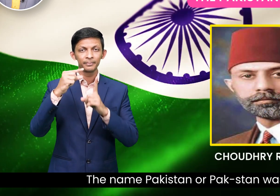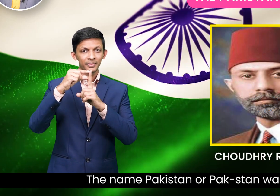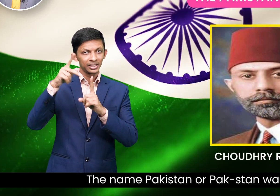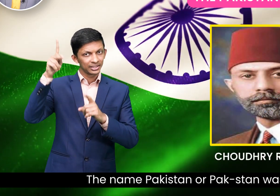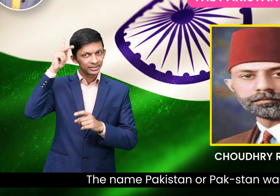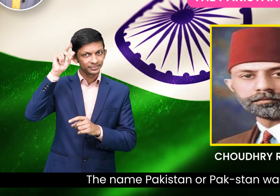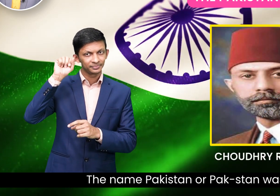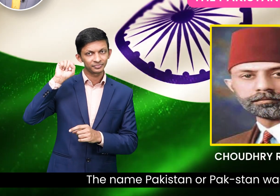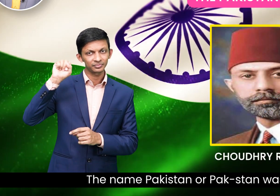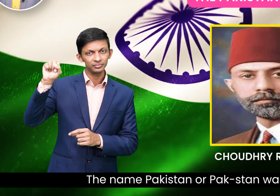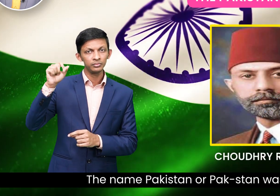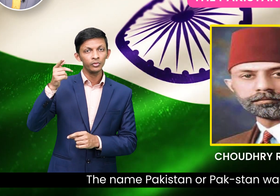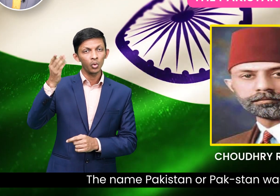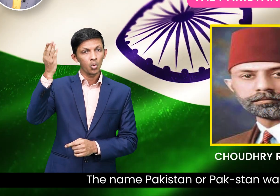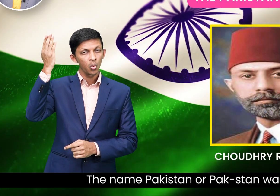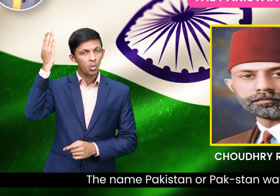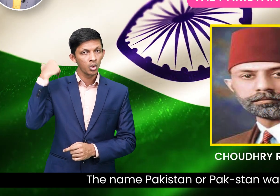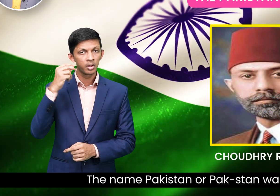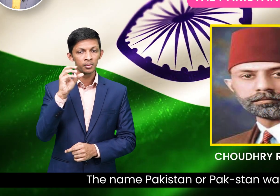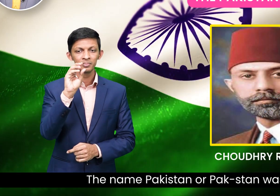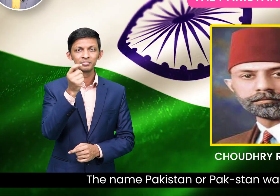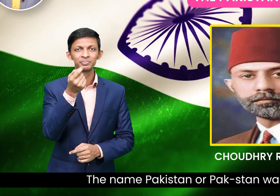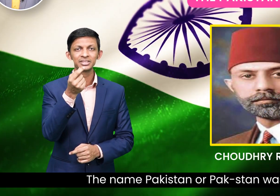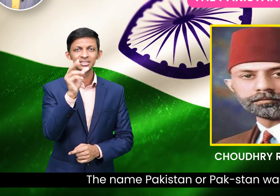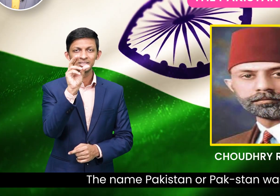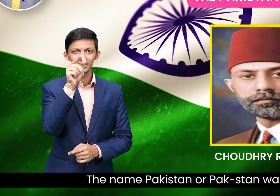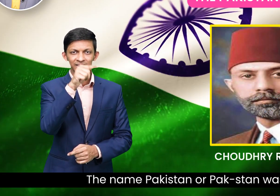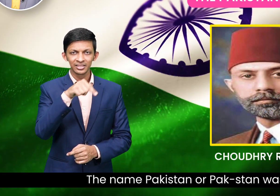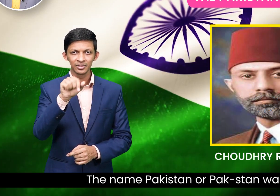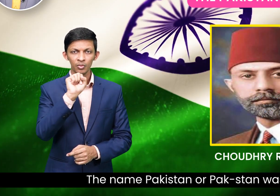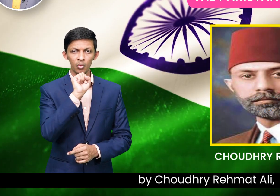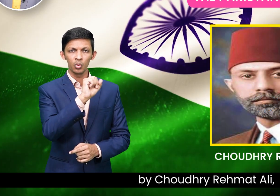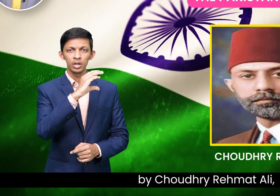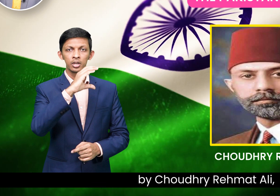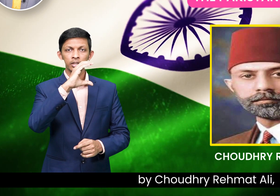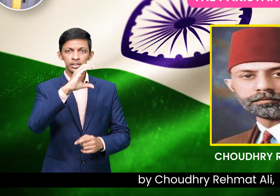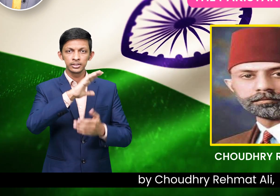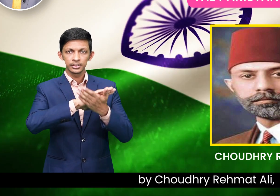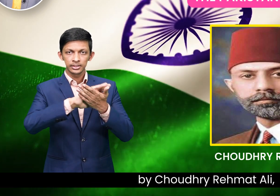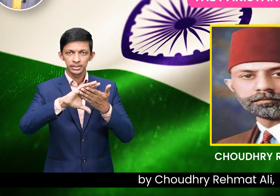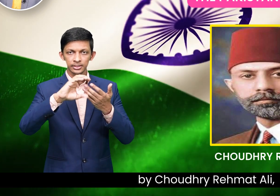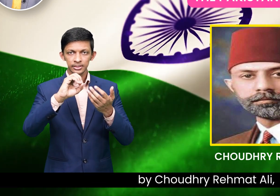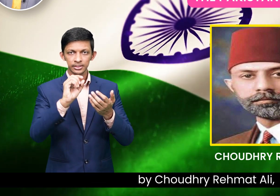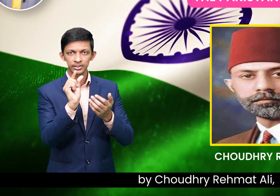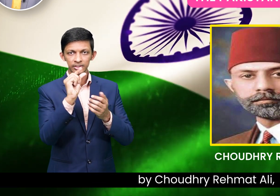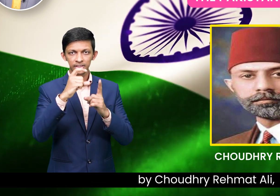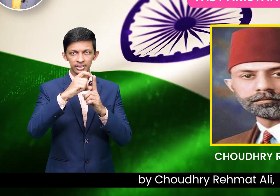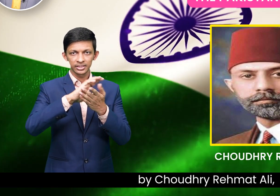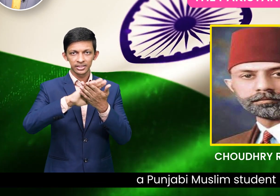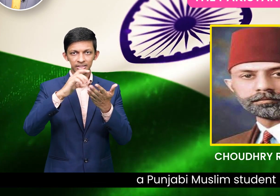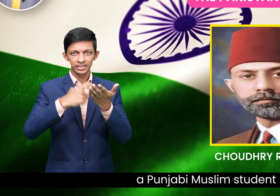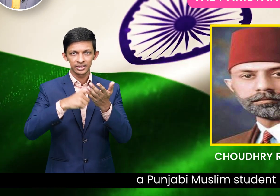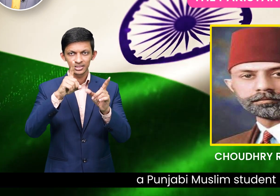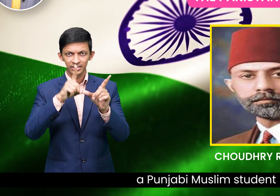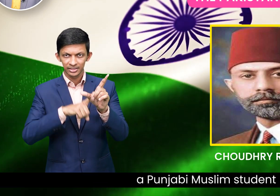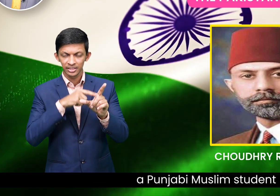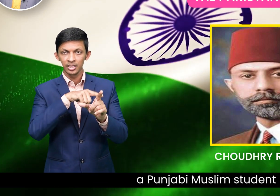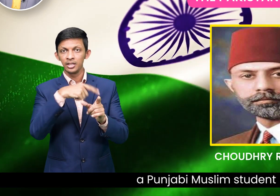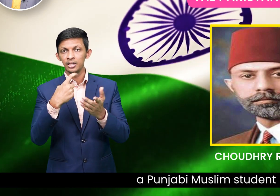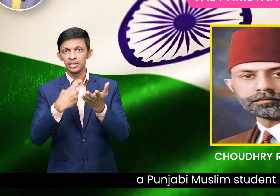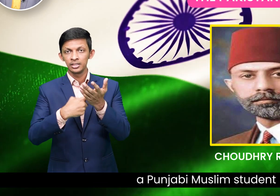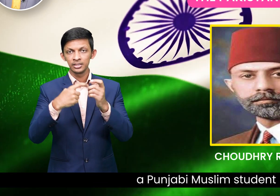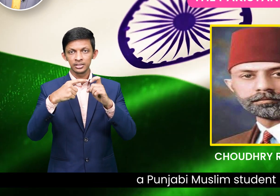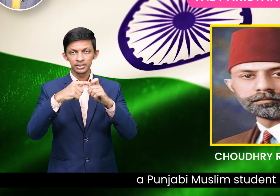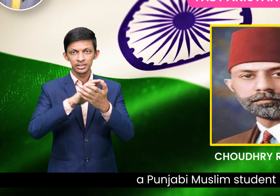The name Pakistan or Pakistan was coined by Chaudhry Rahmat Ali, a